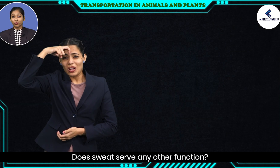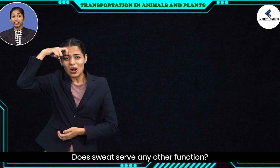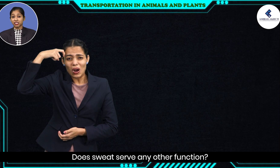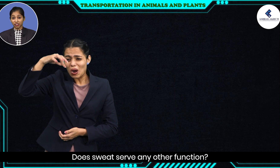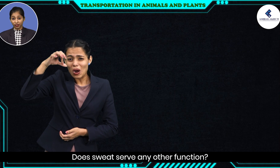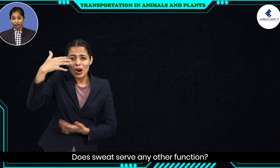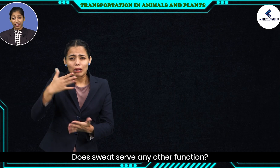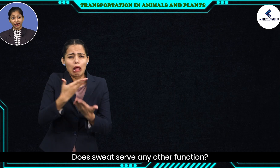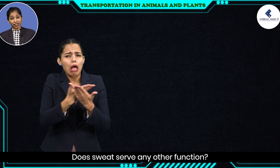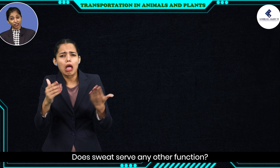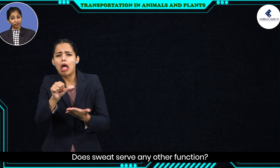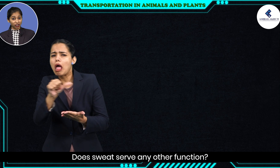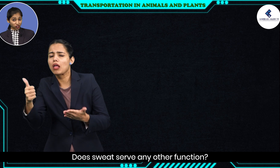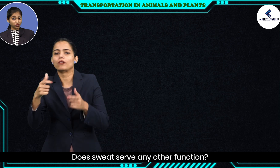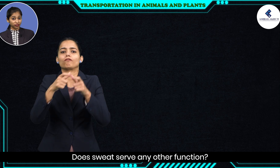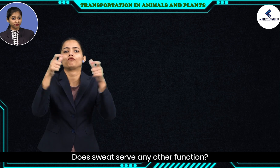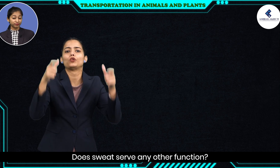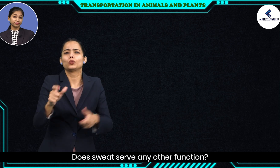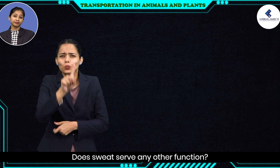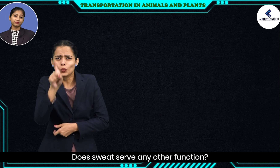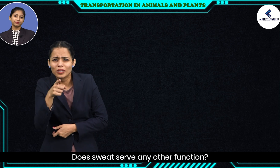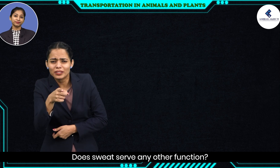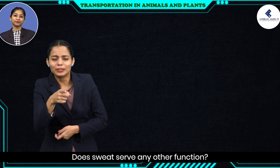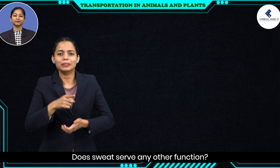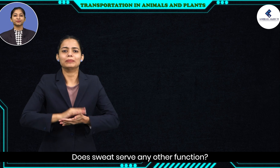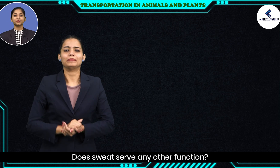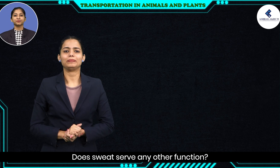Does sweat serve any other function?